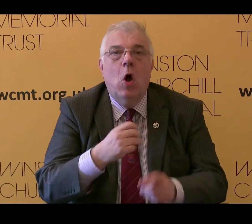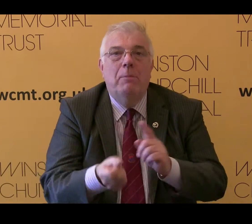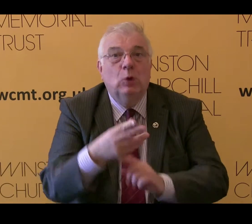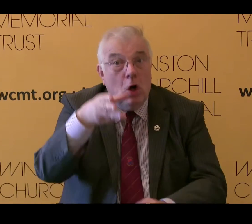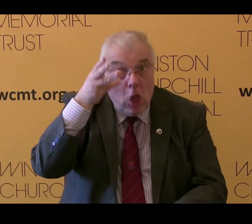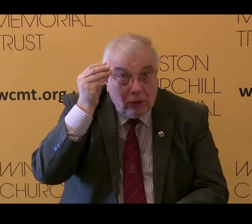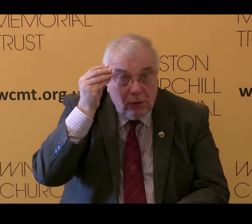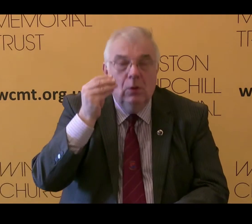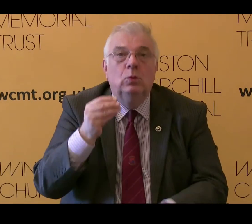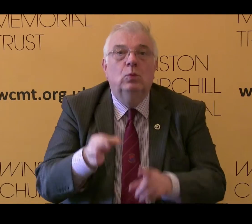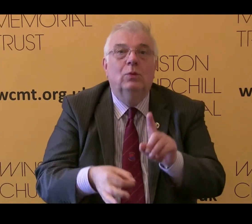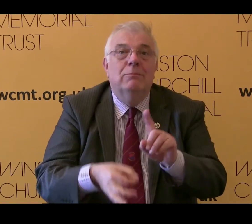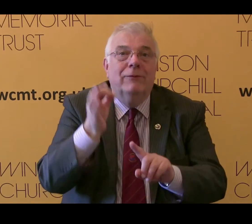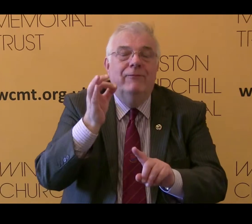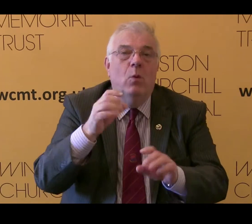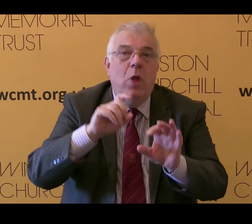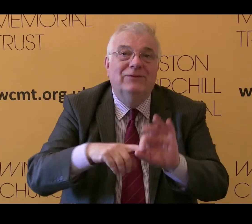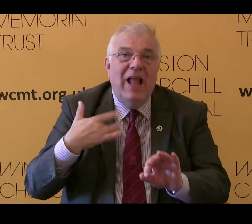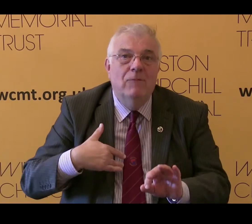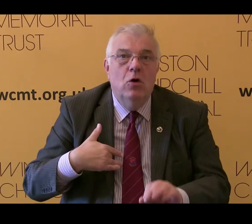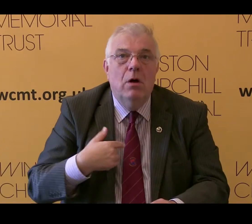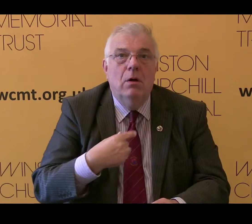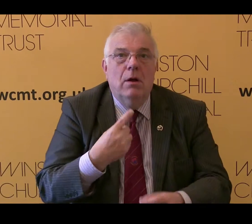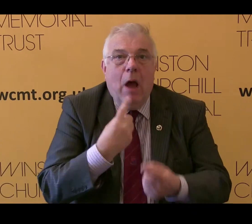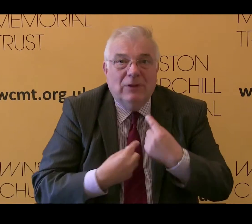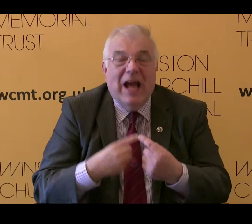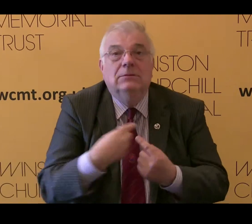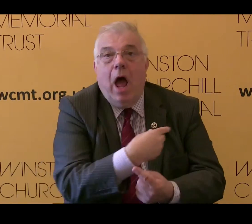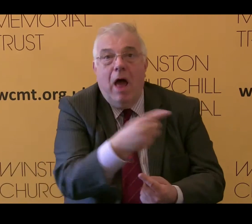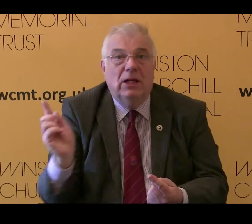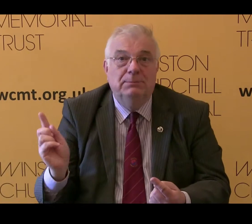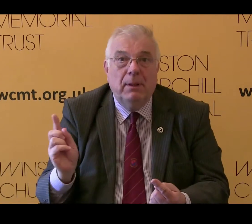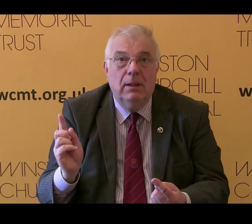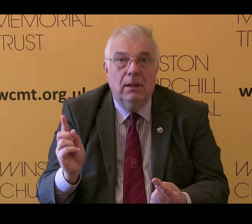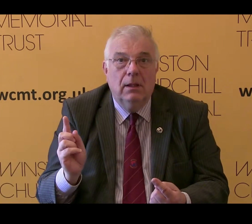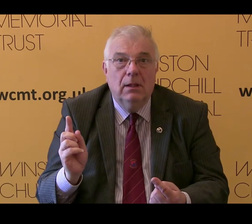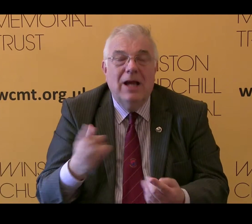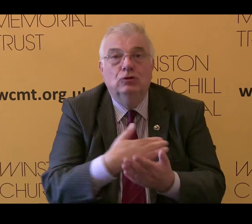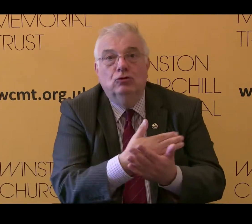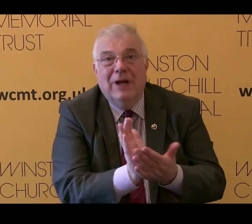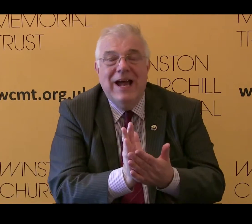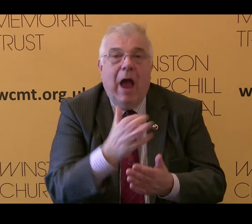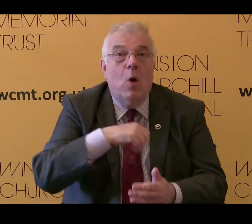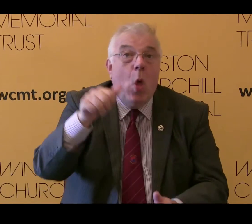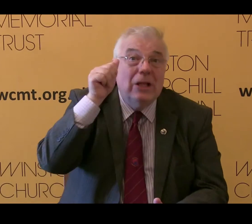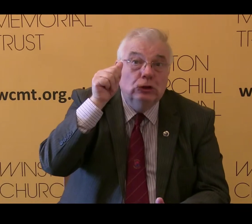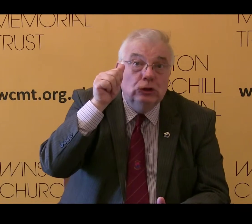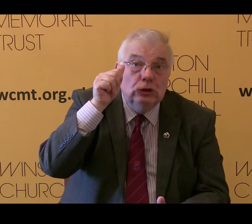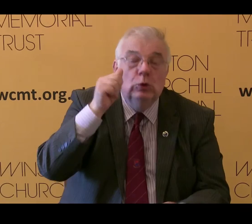improve your quality of life in terms of yourself and others. Sharing people's knowledge, passing on your knowledge to other people